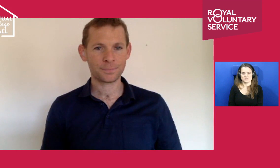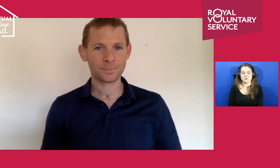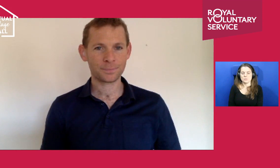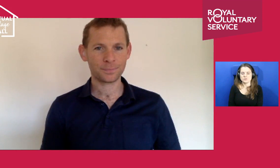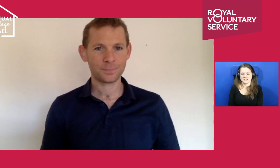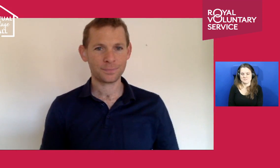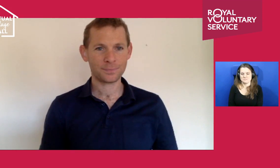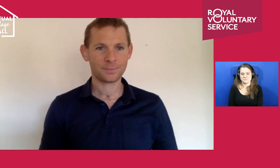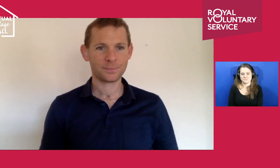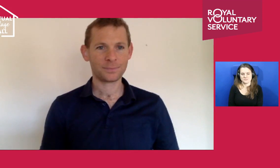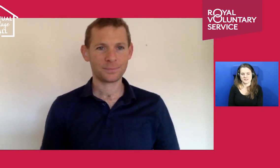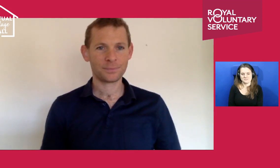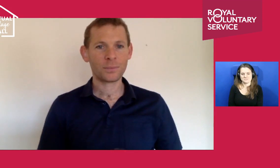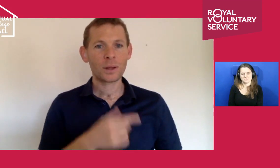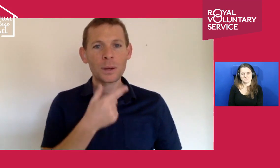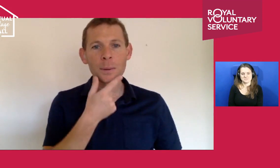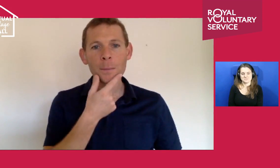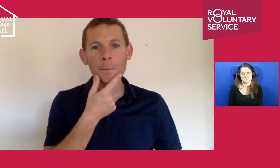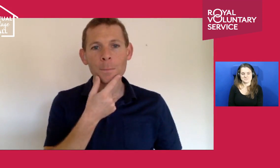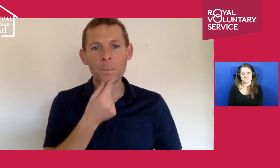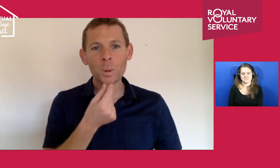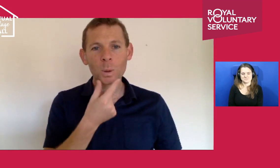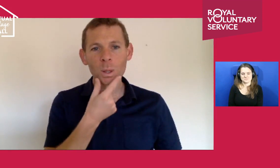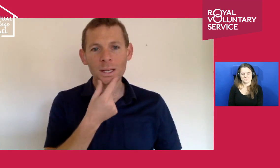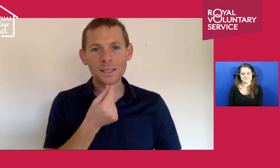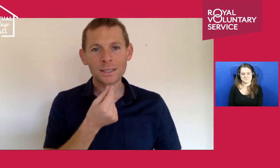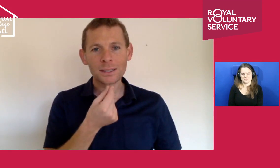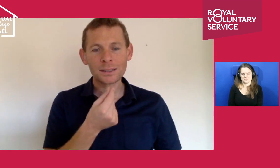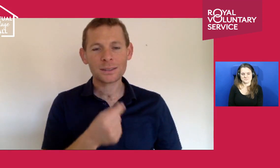Okay, we'll do it one more time. Ready?